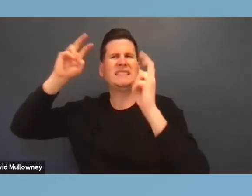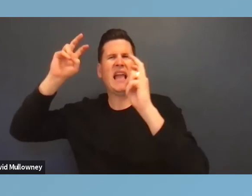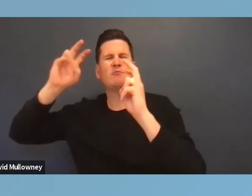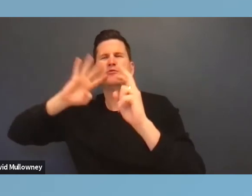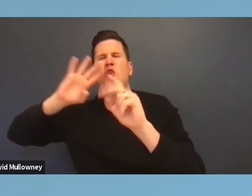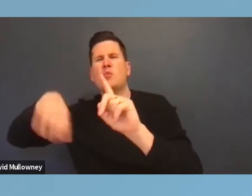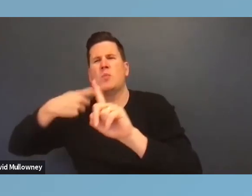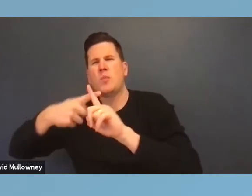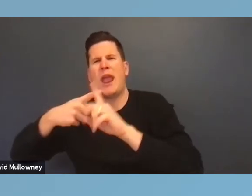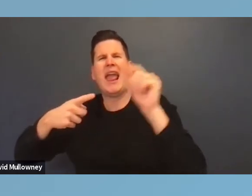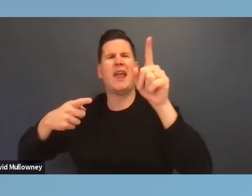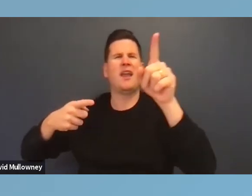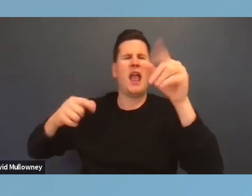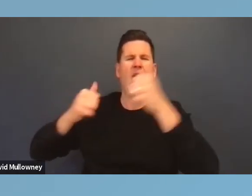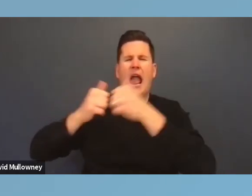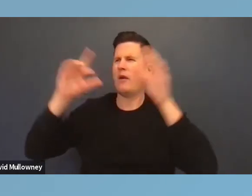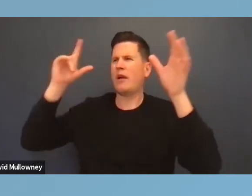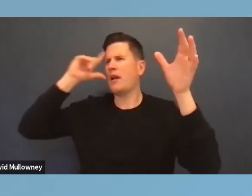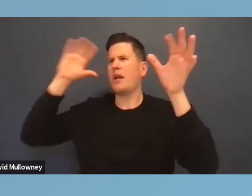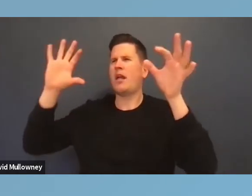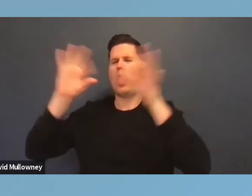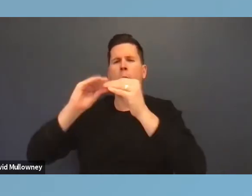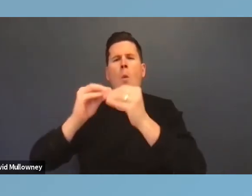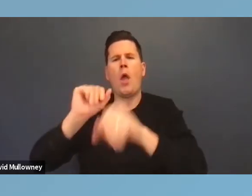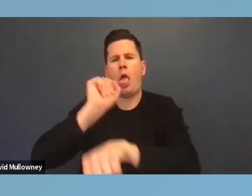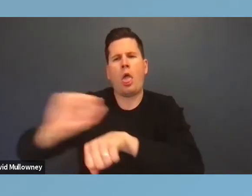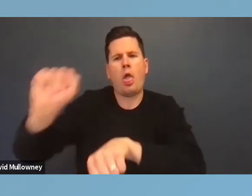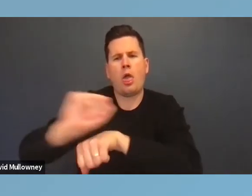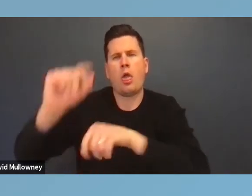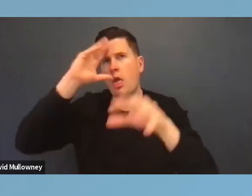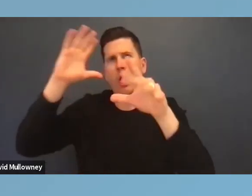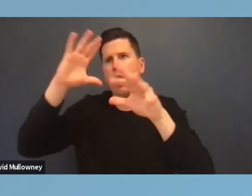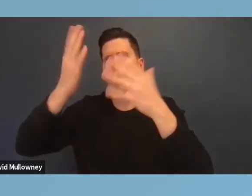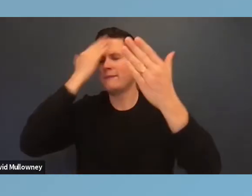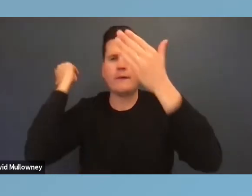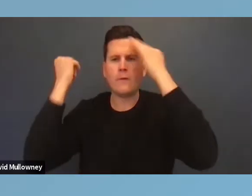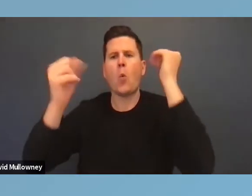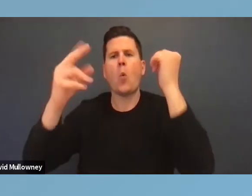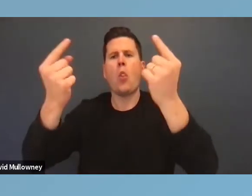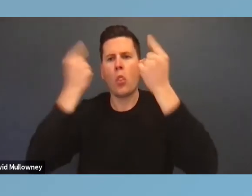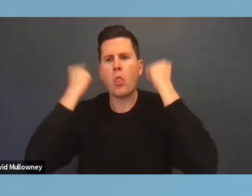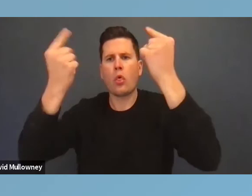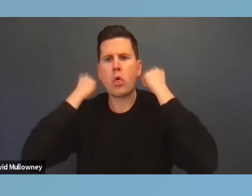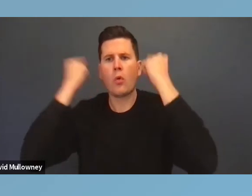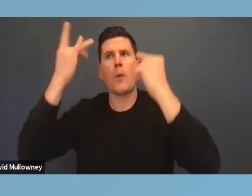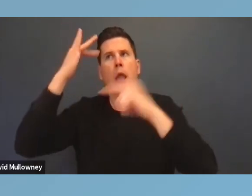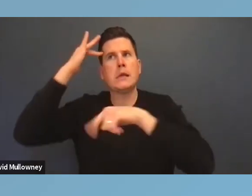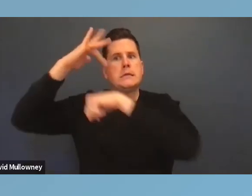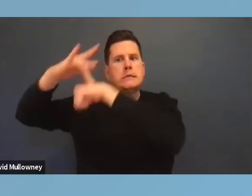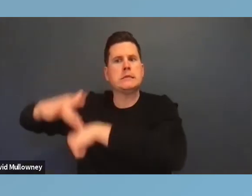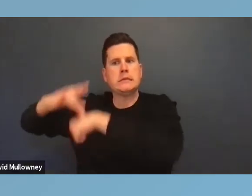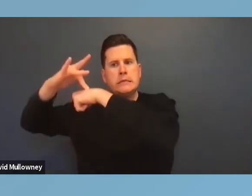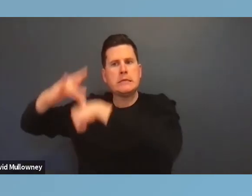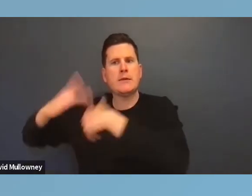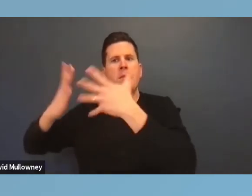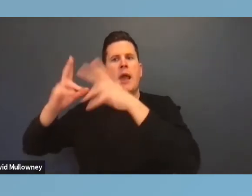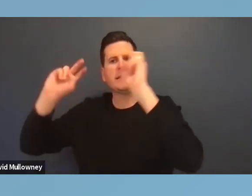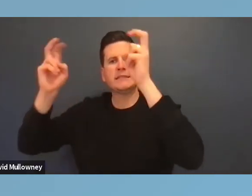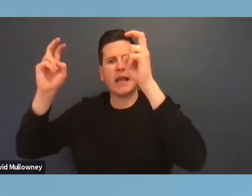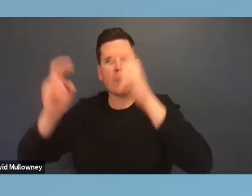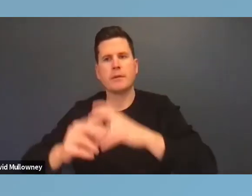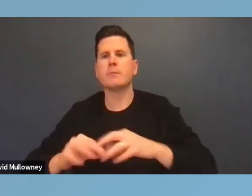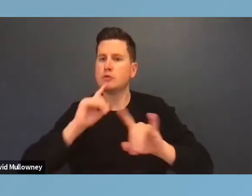Tell them first where you're going so that they don't have to file through all